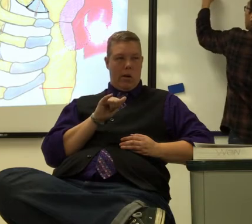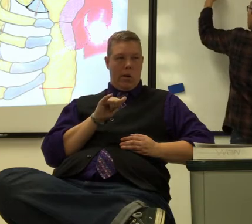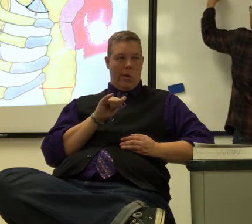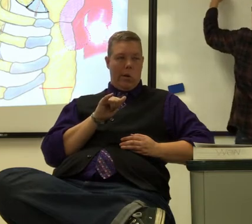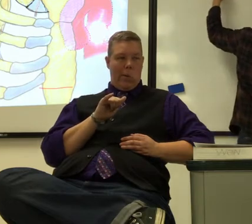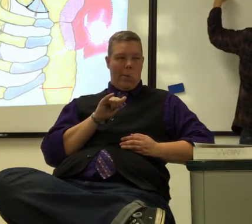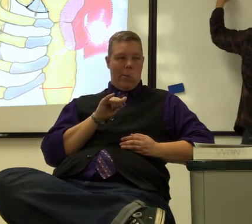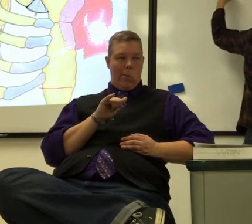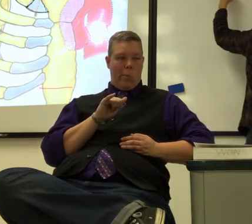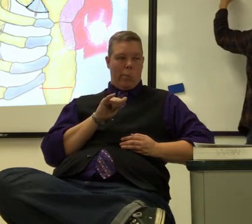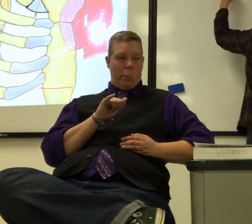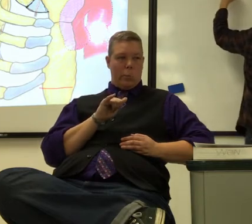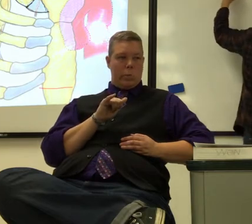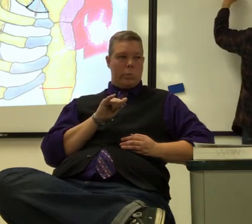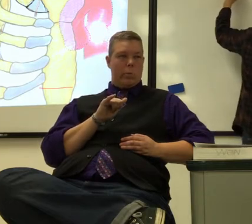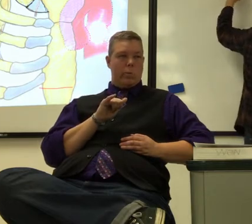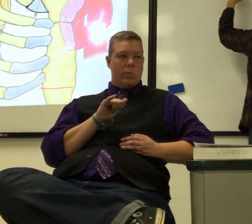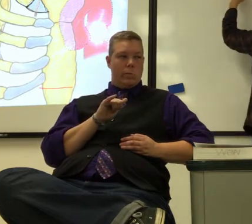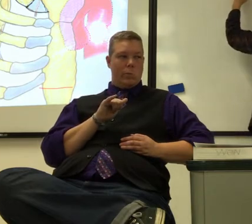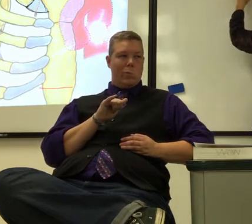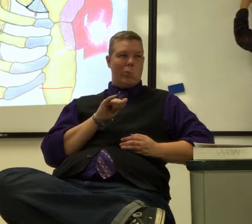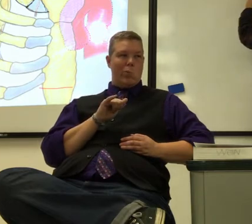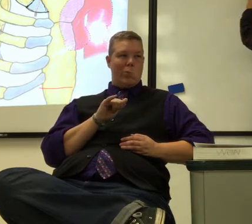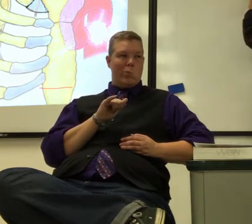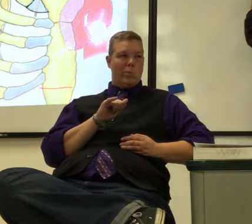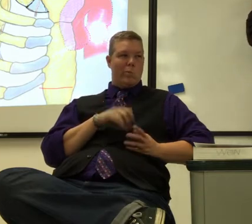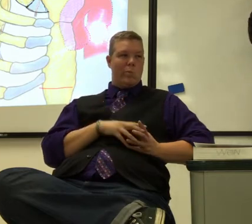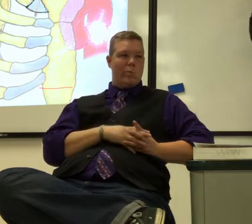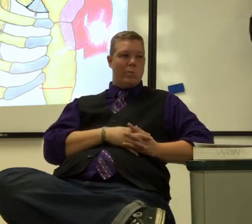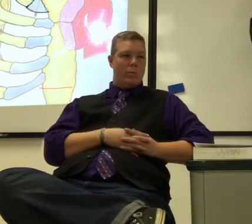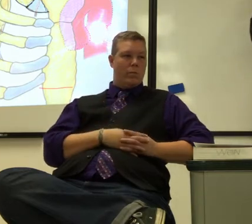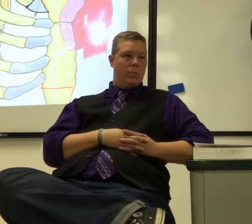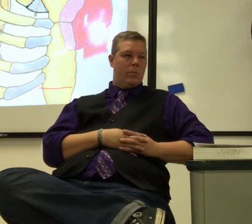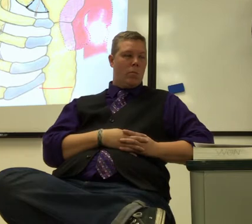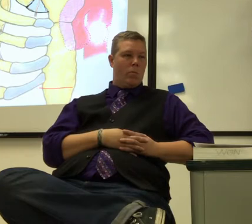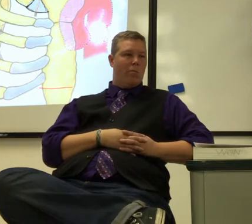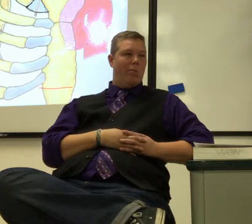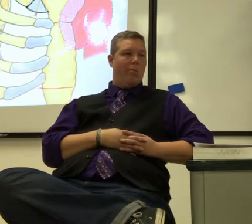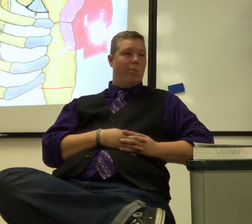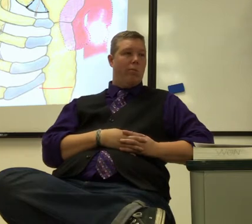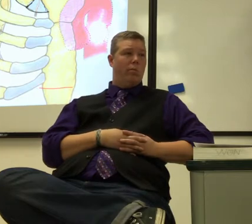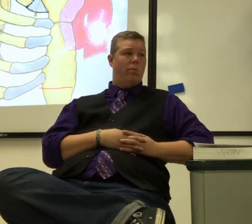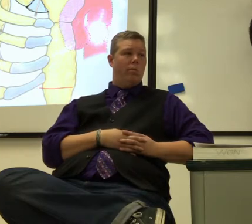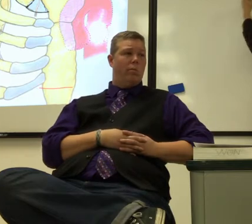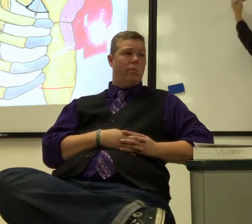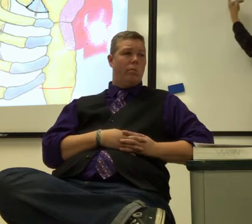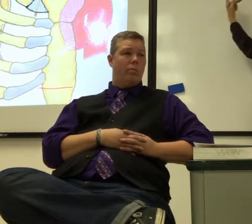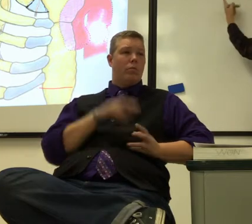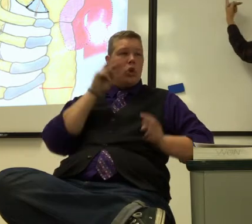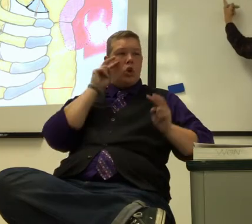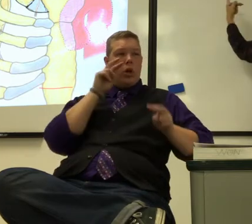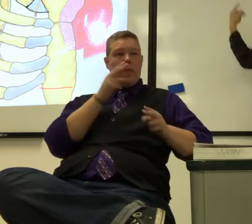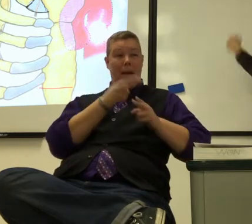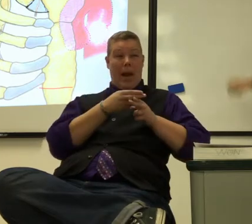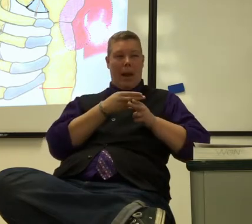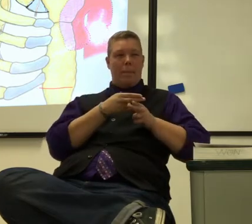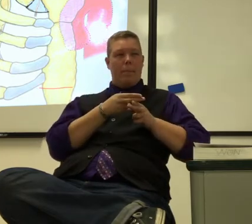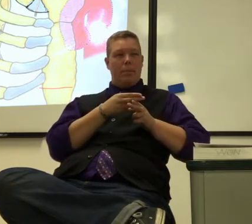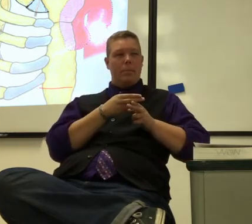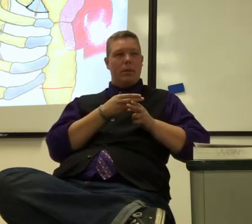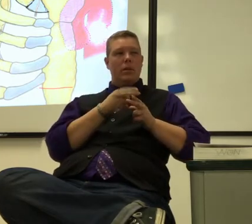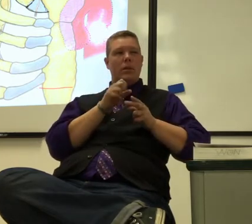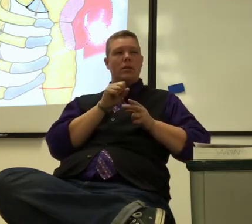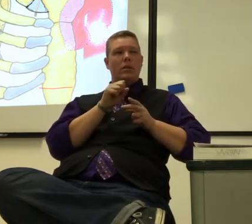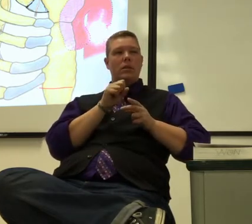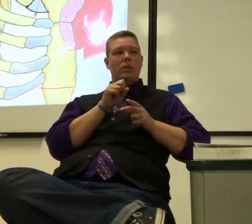Thank you. in the artery.